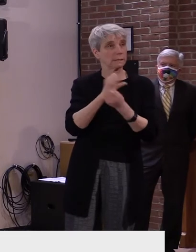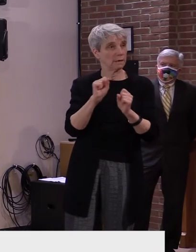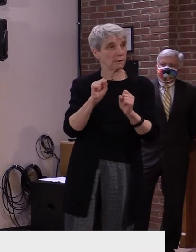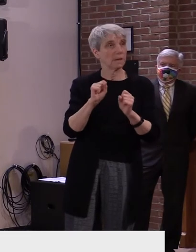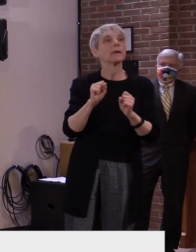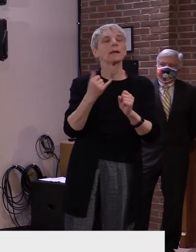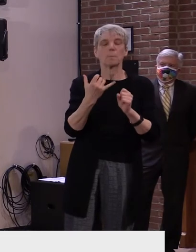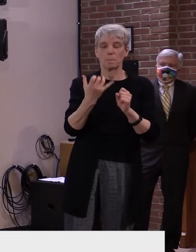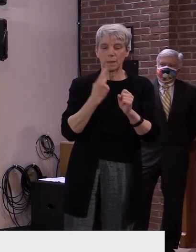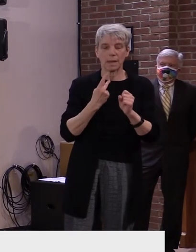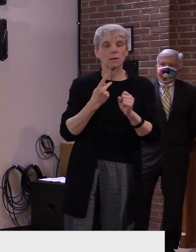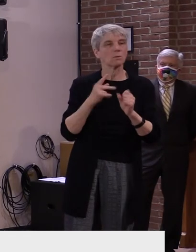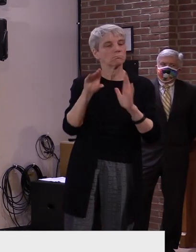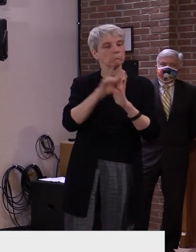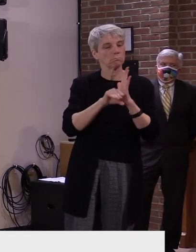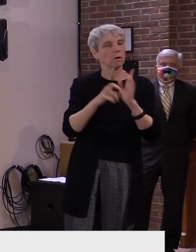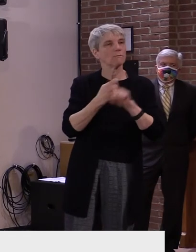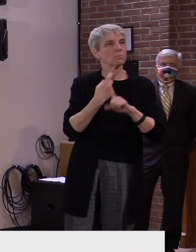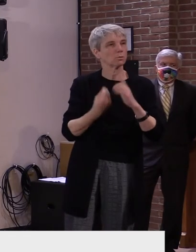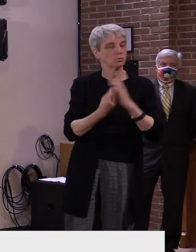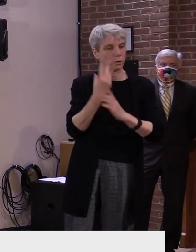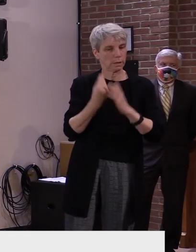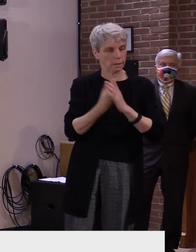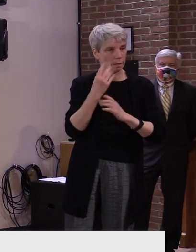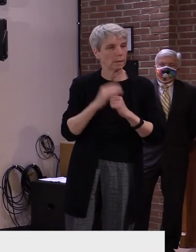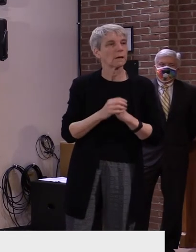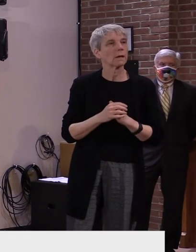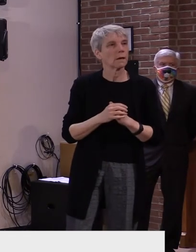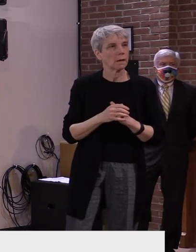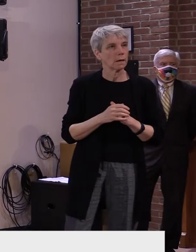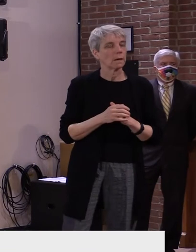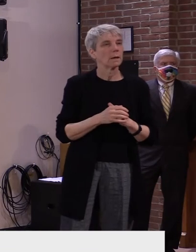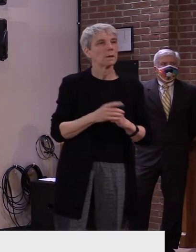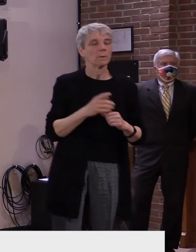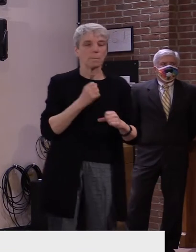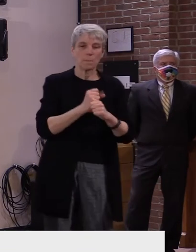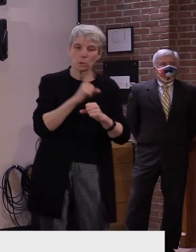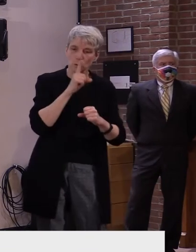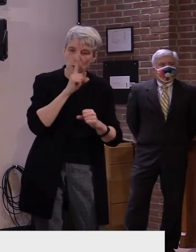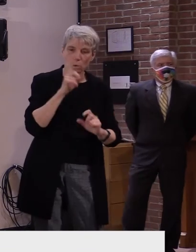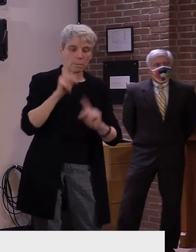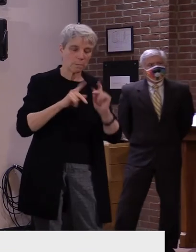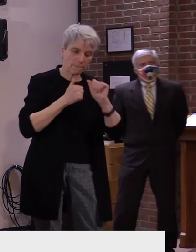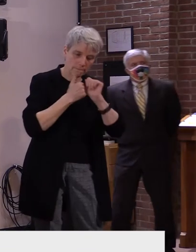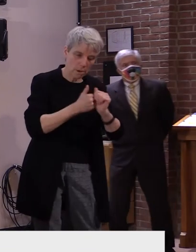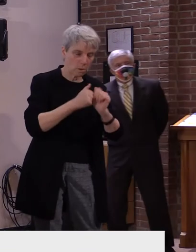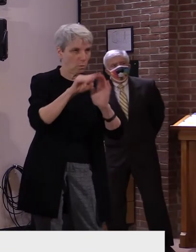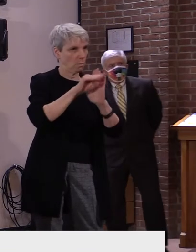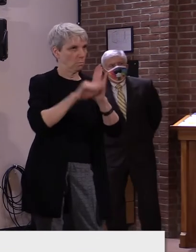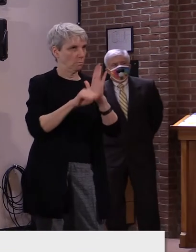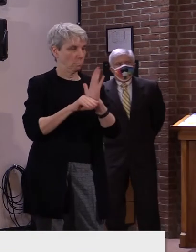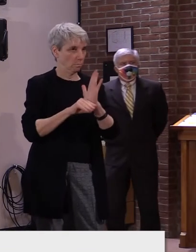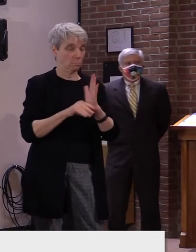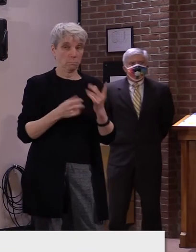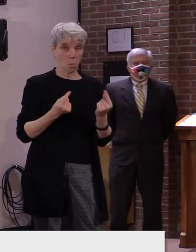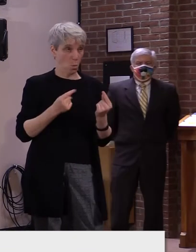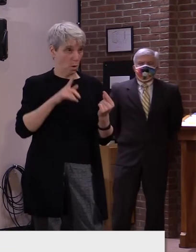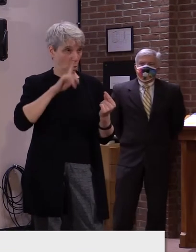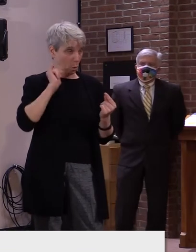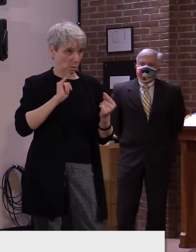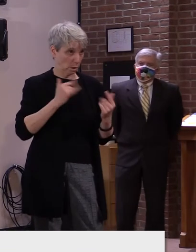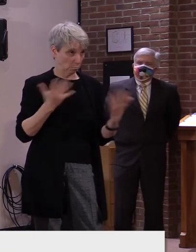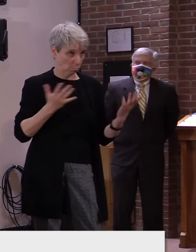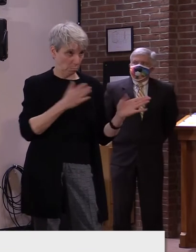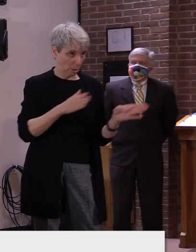spring the assessment of key locations for compliance with health and safety guidance the overall strategy is